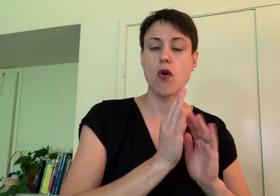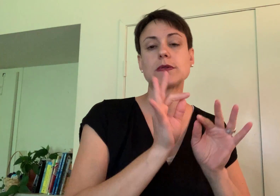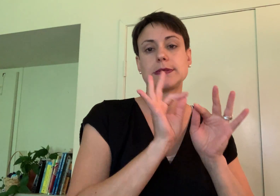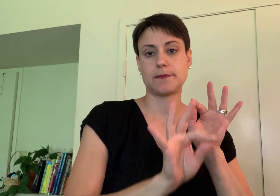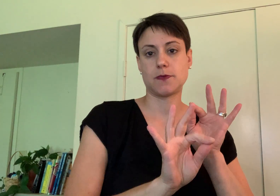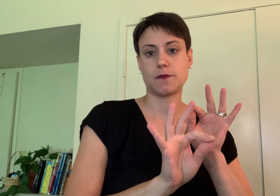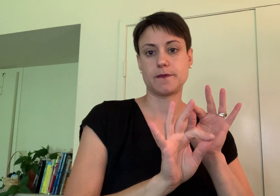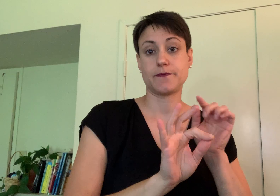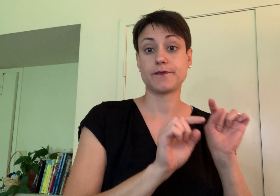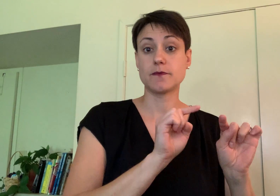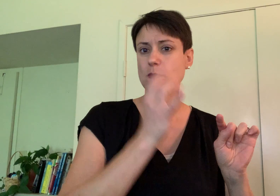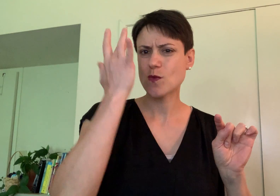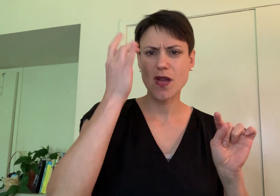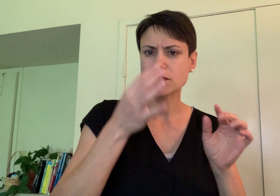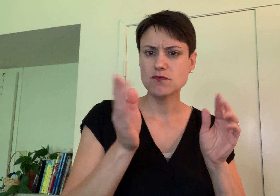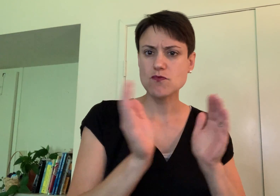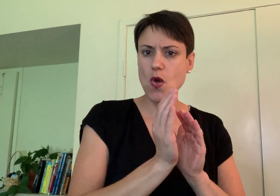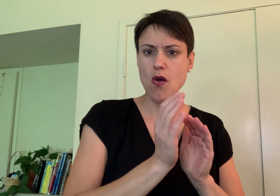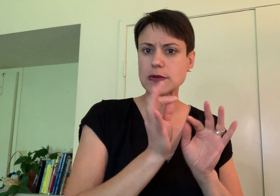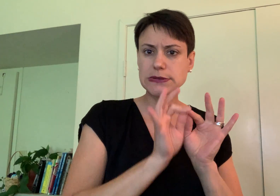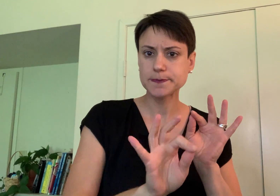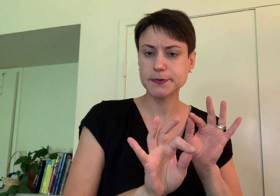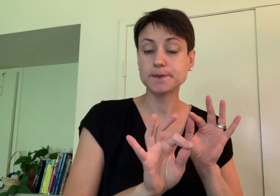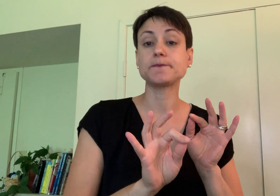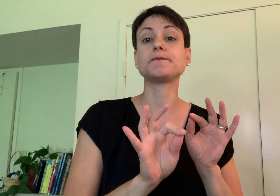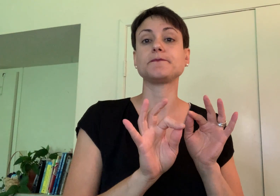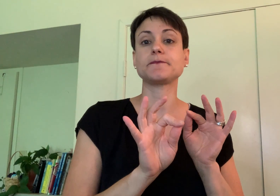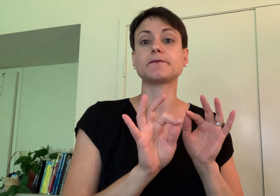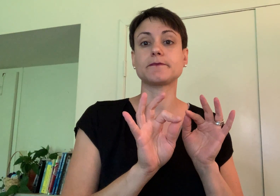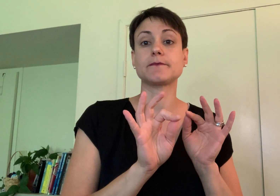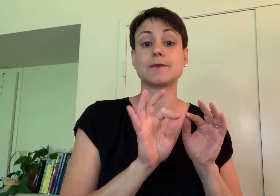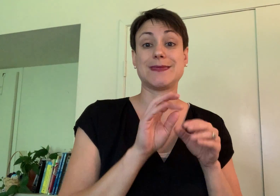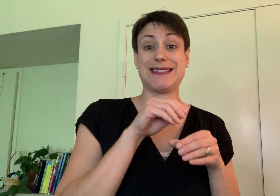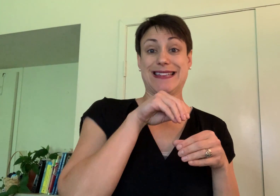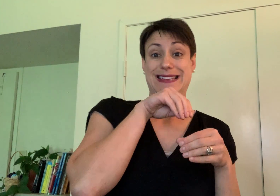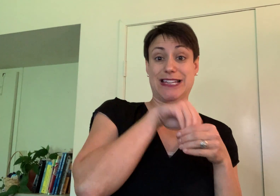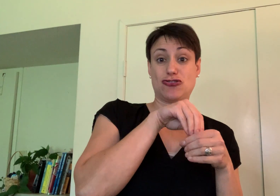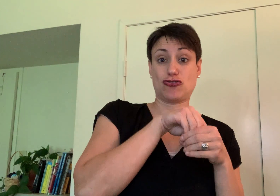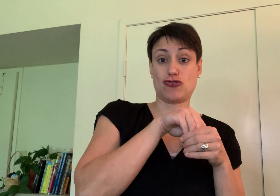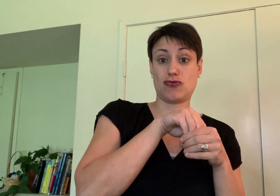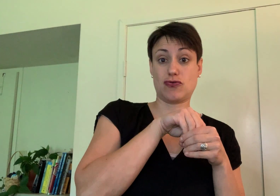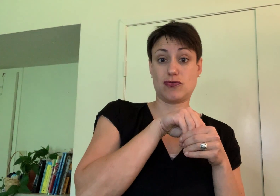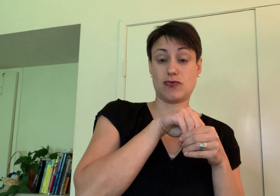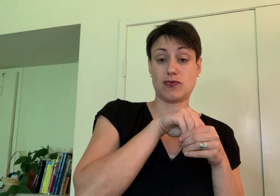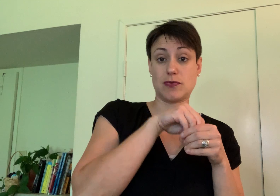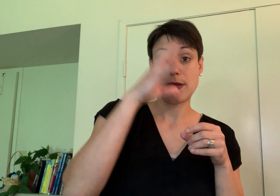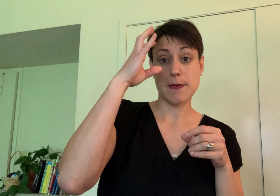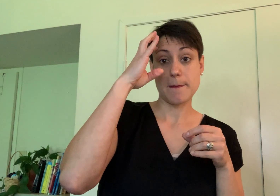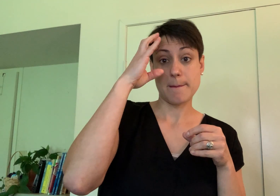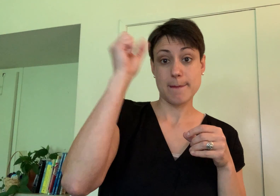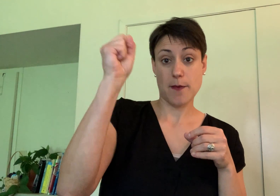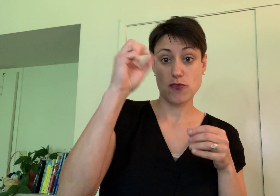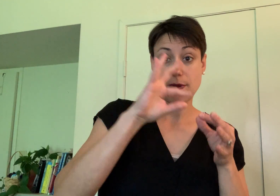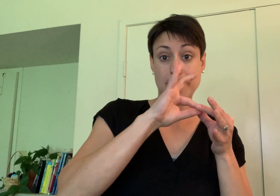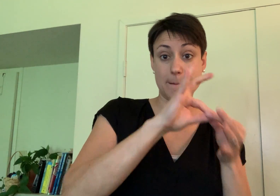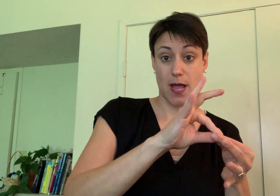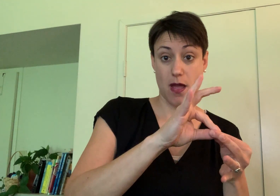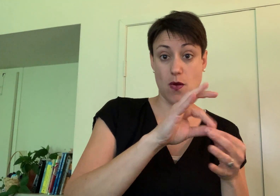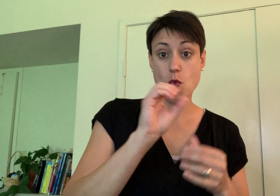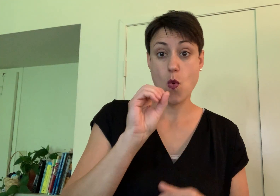no internal membrane-bound organelles. They're going to have a membrane on their outside, but once we